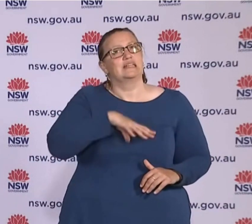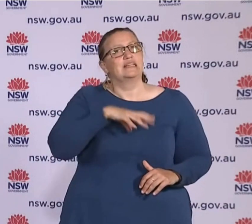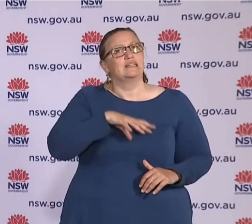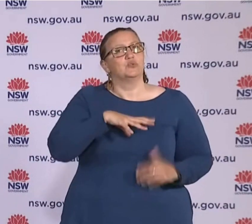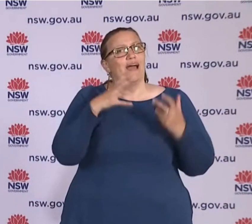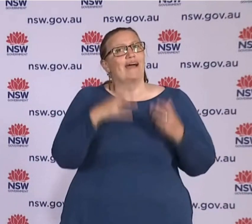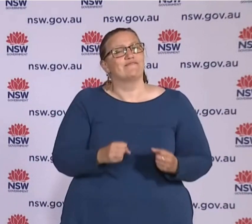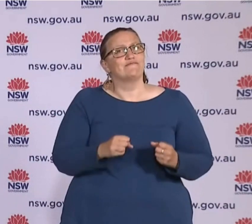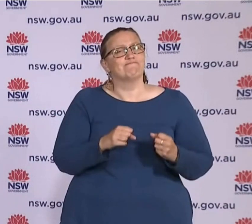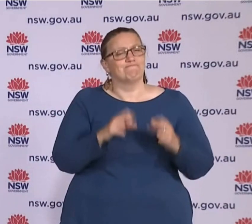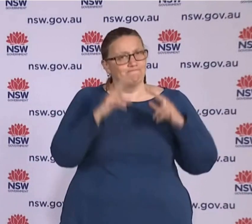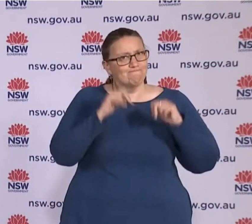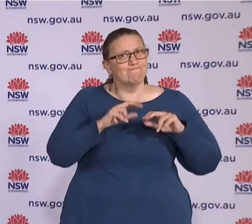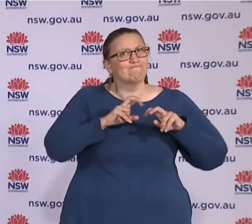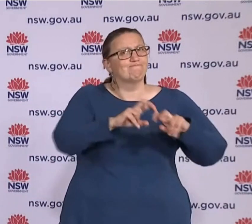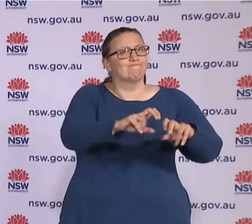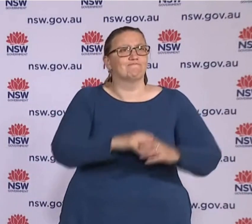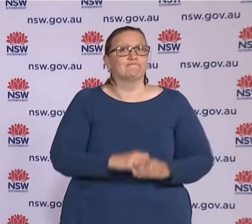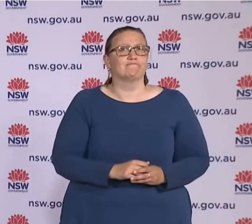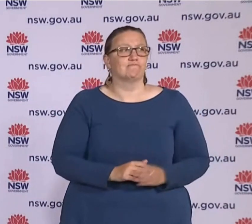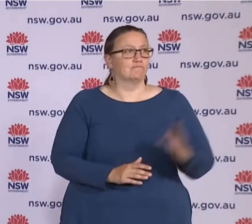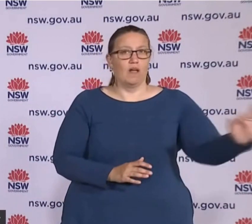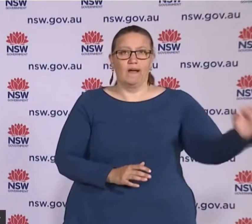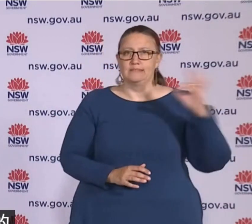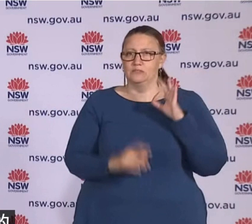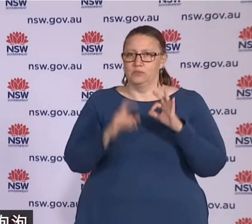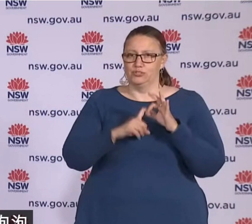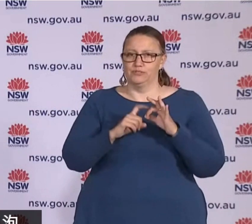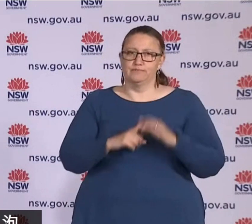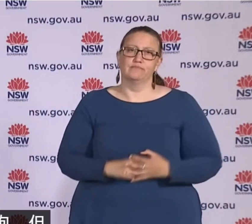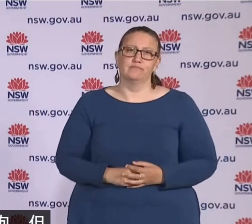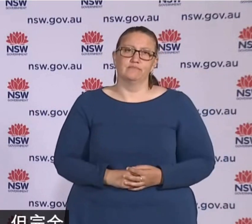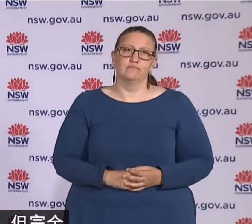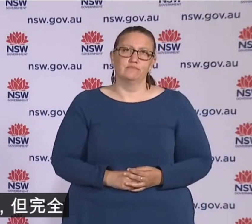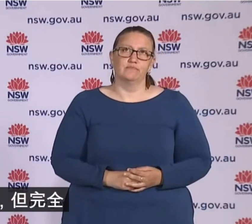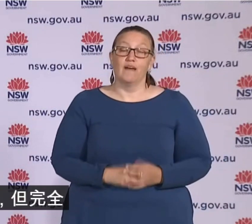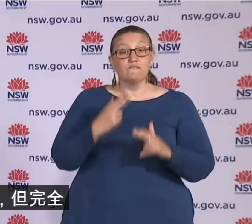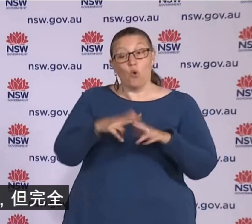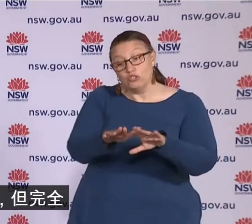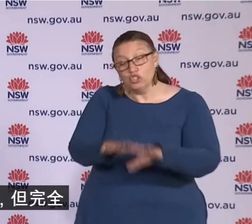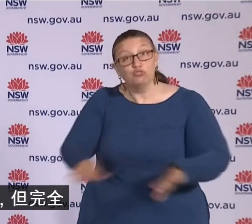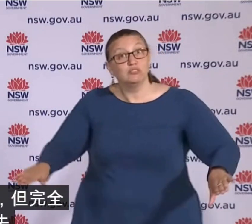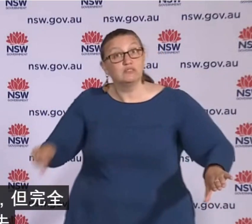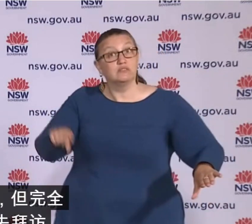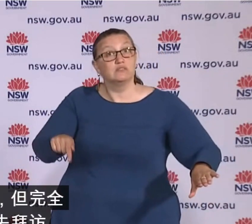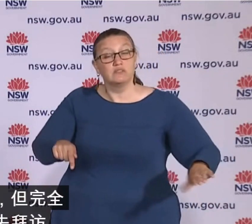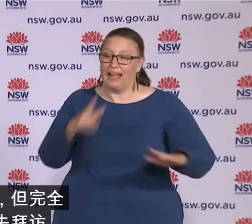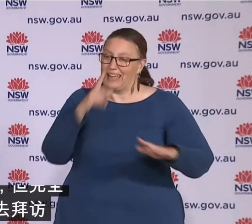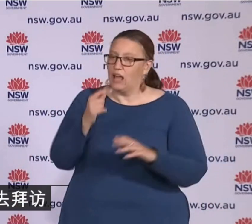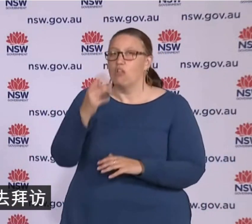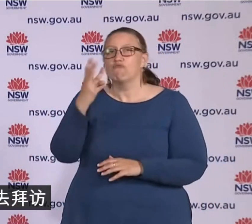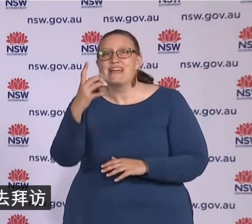How long is it that you're comfortable with having a friends bubble, but fully vaccinated adults can't go and